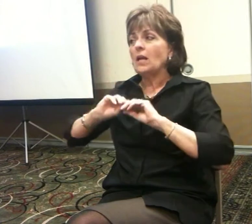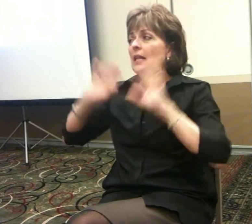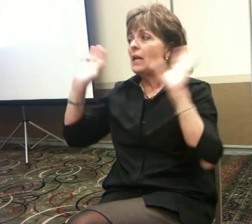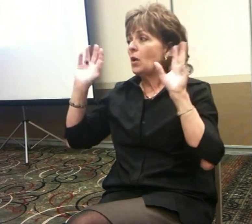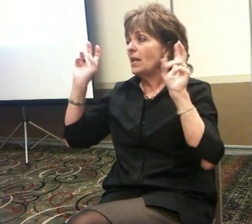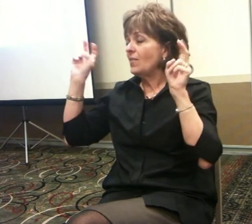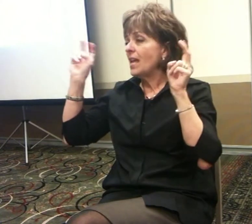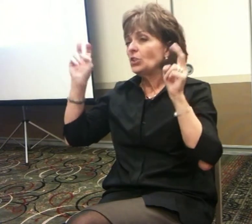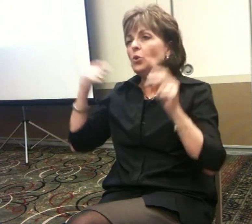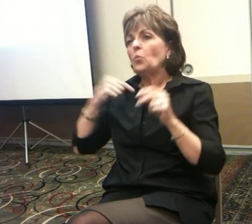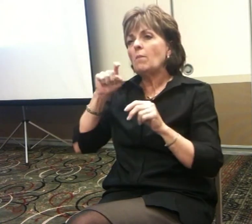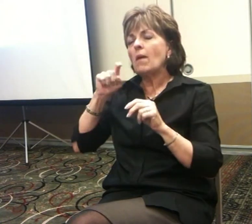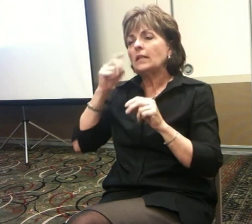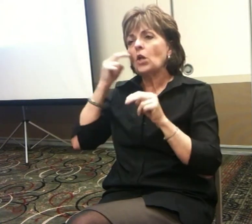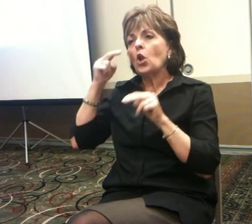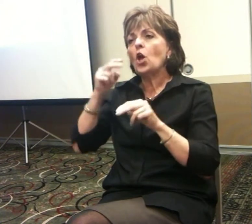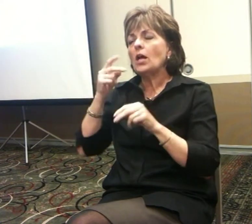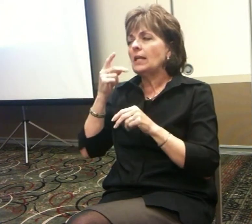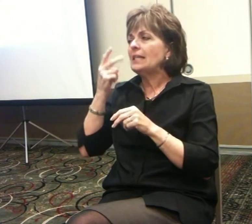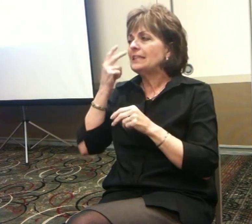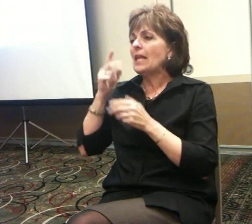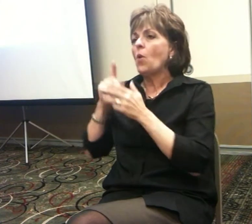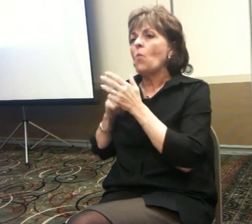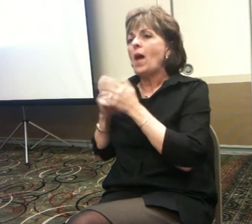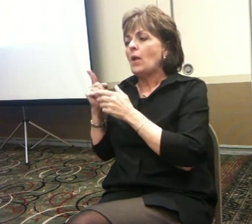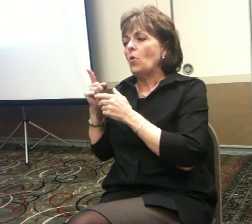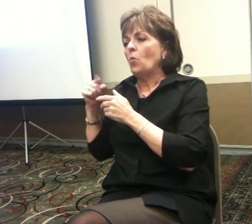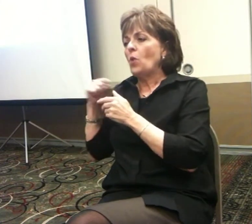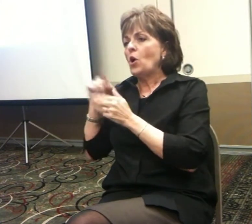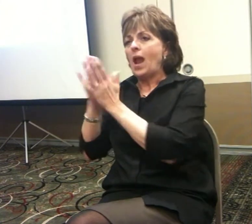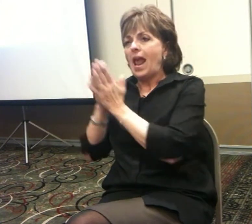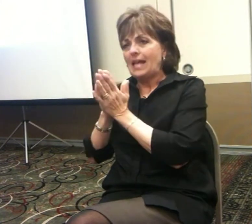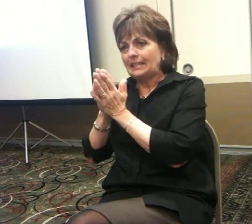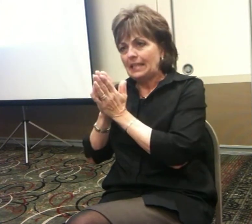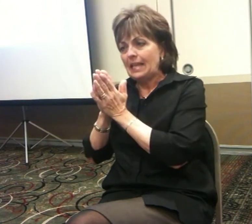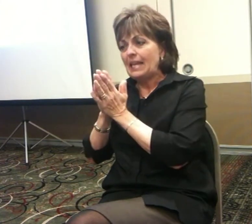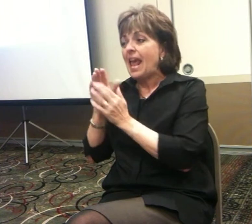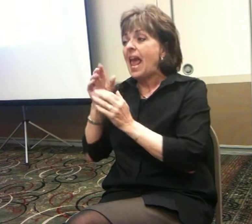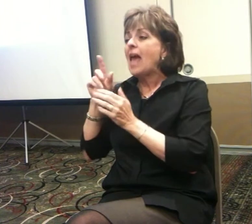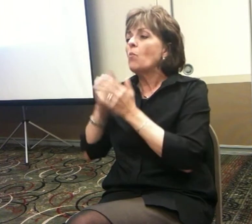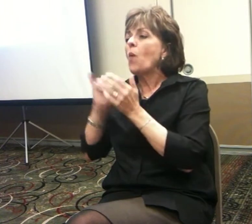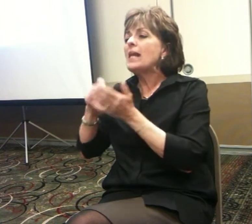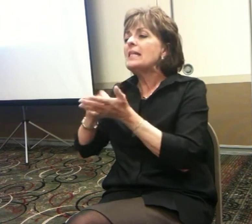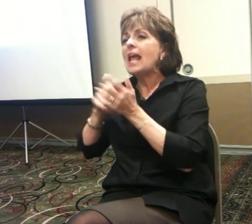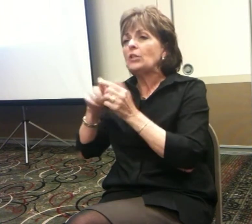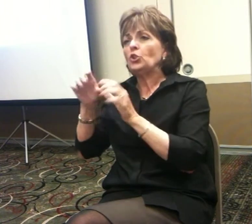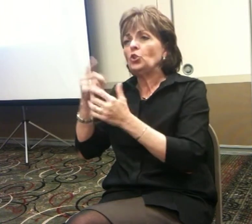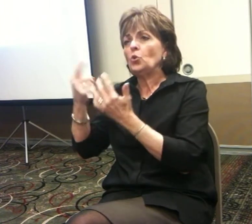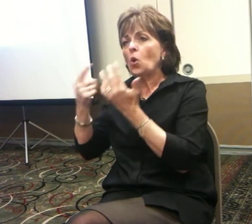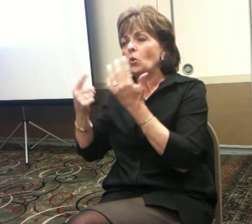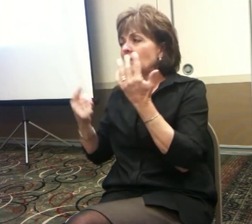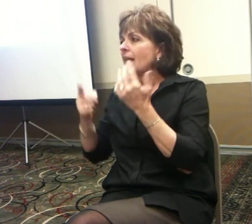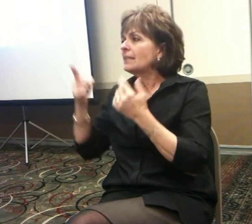we've got to look and see what's being asked of him, and does he have what it takes to be able to do those things. I have a situation where the child has only been in